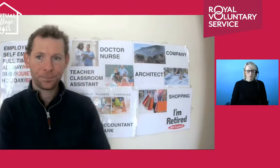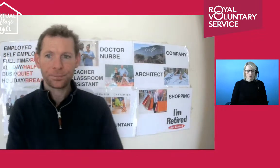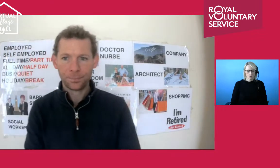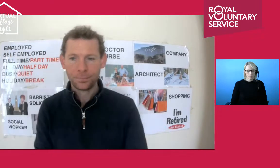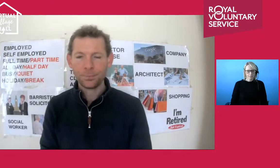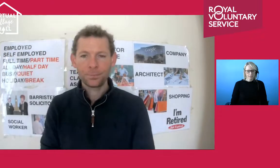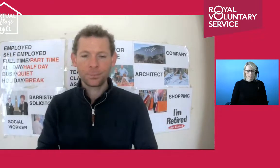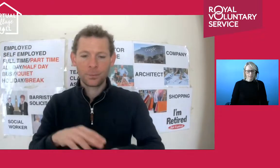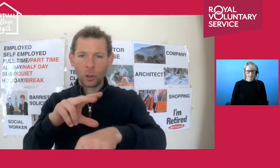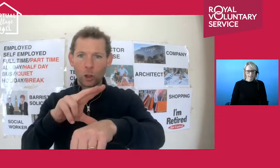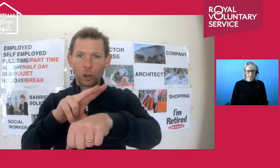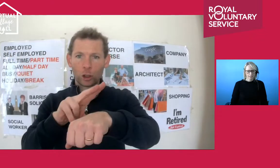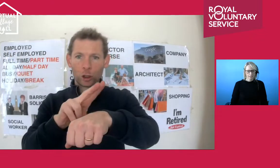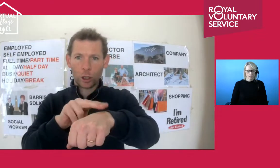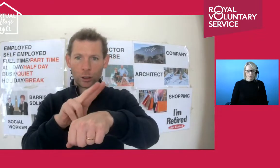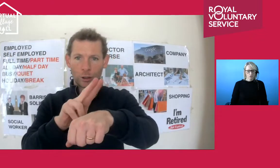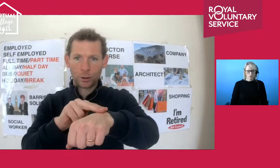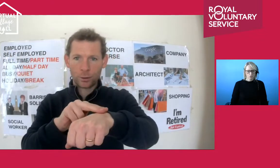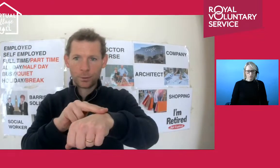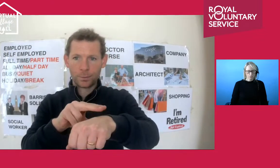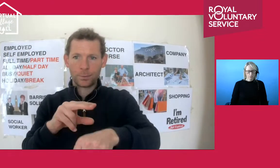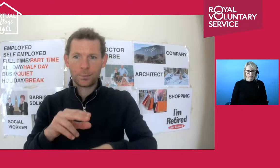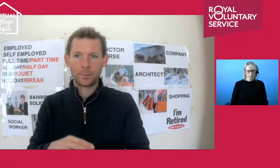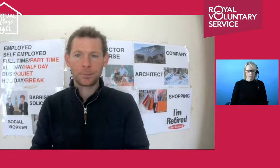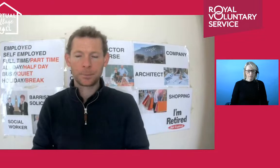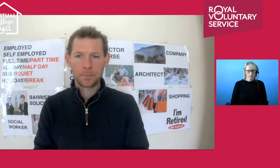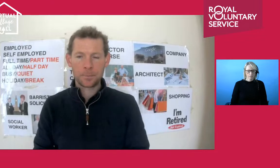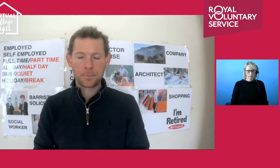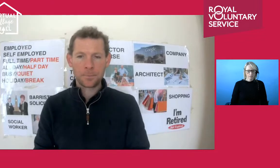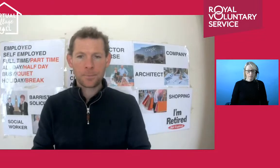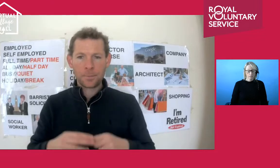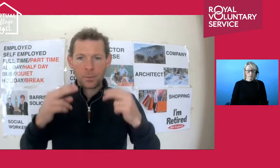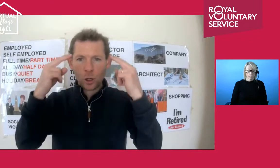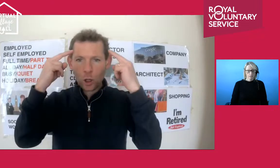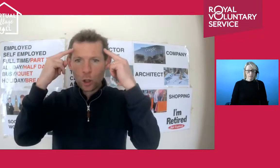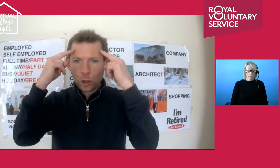Okay, let's go over the middle section again. Doctor,